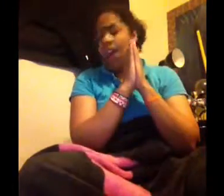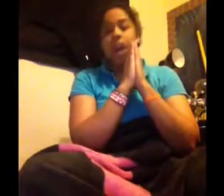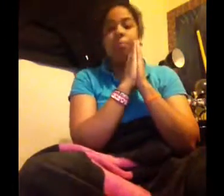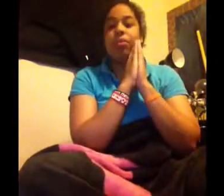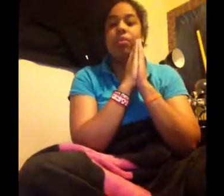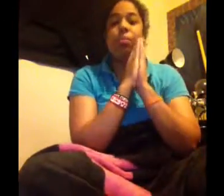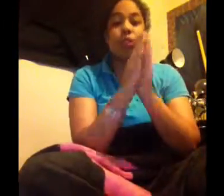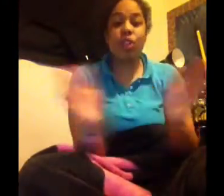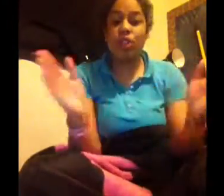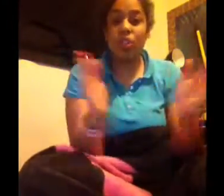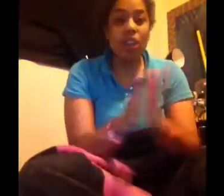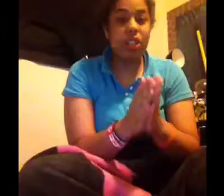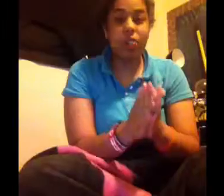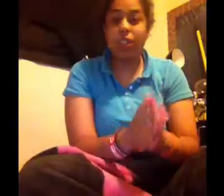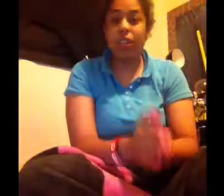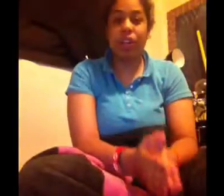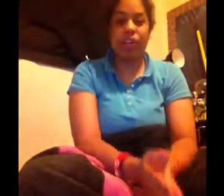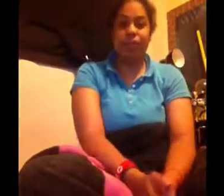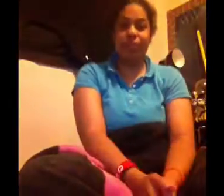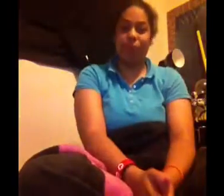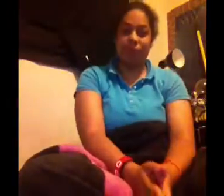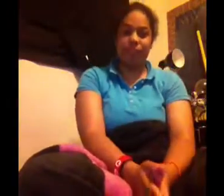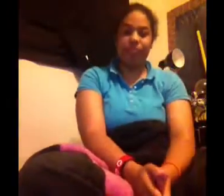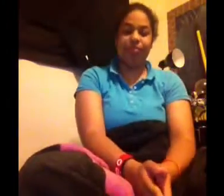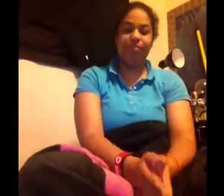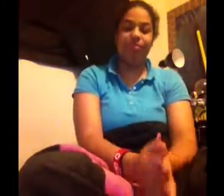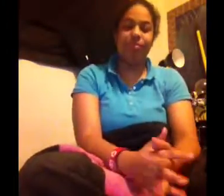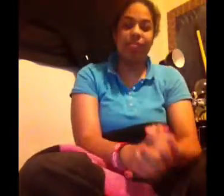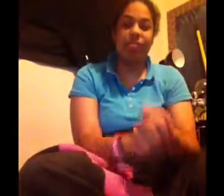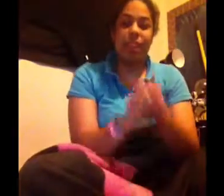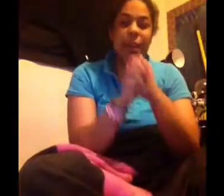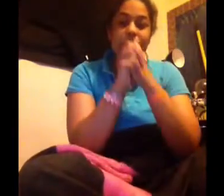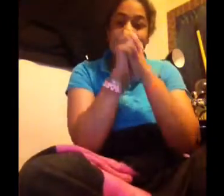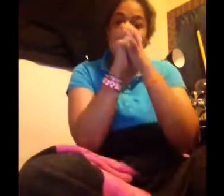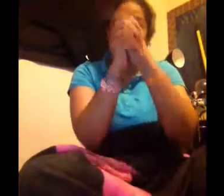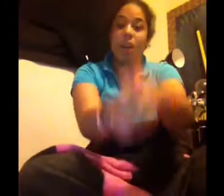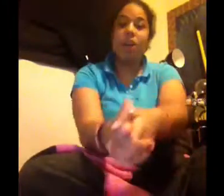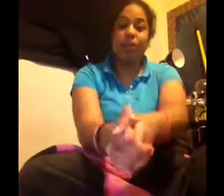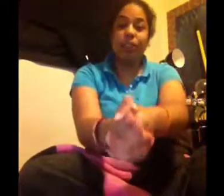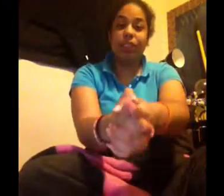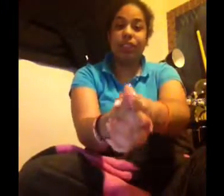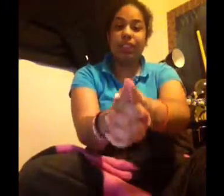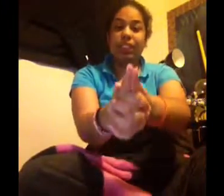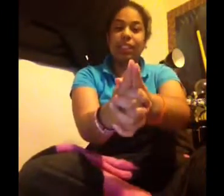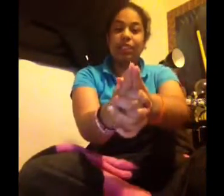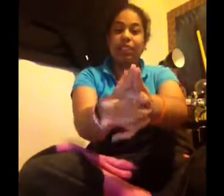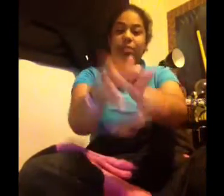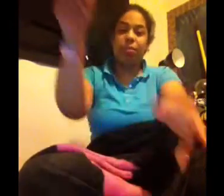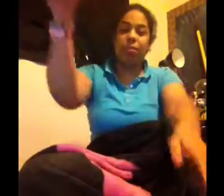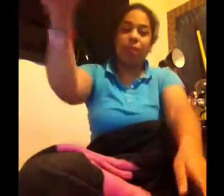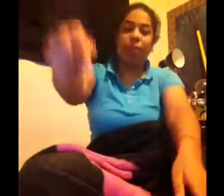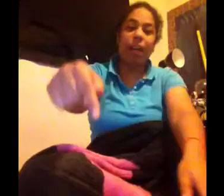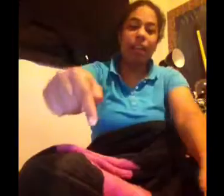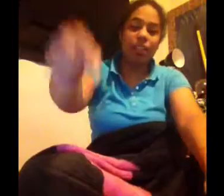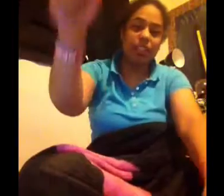and I'm pretty sure you are a nerd. I will hope to see you right back here at